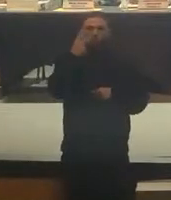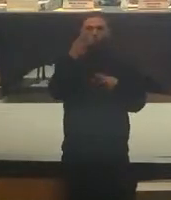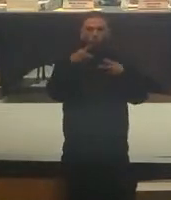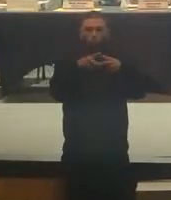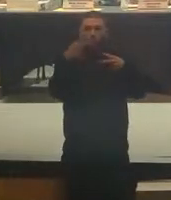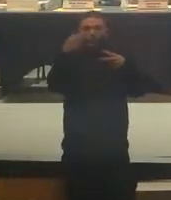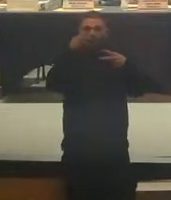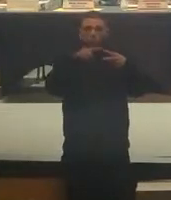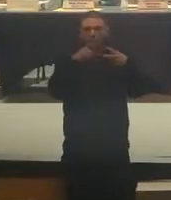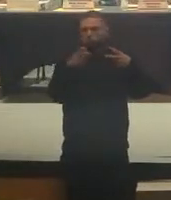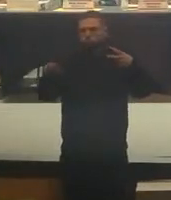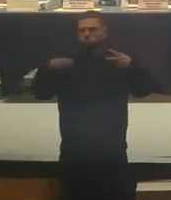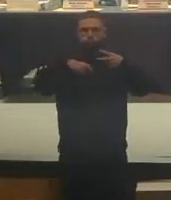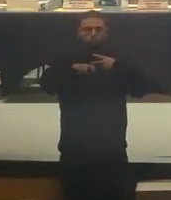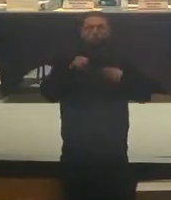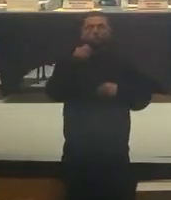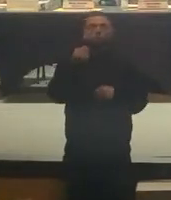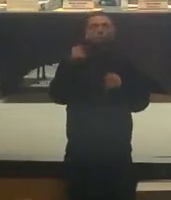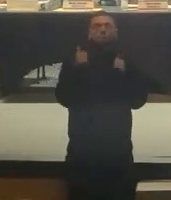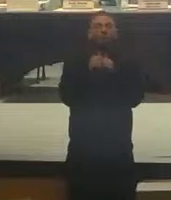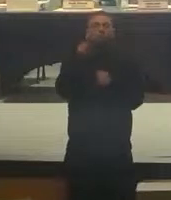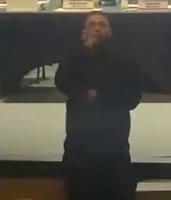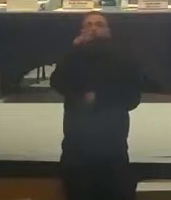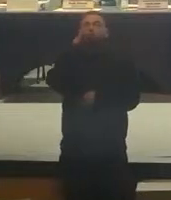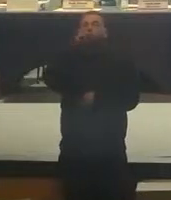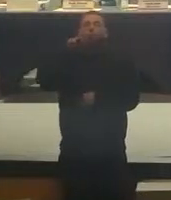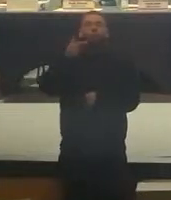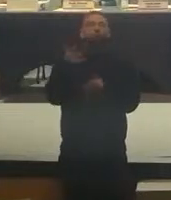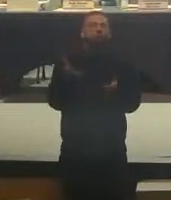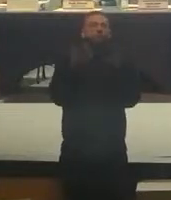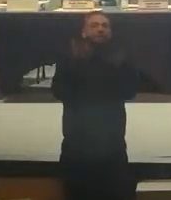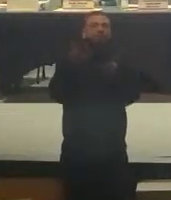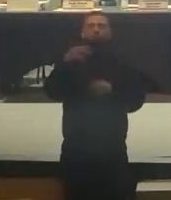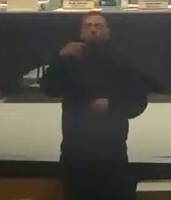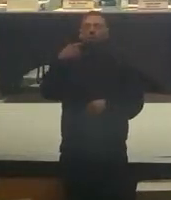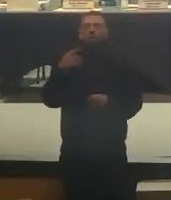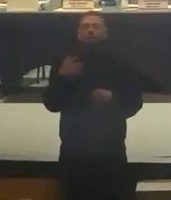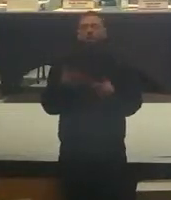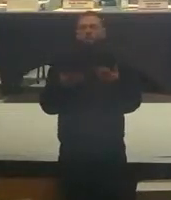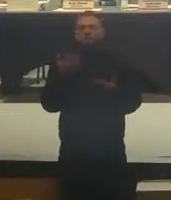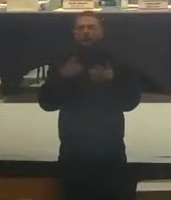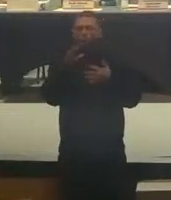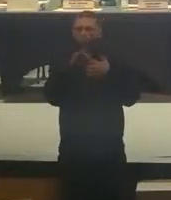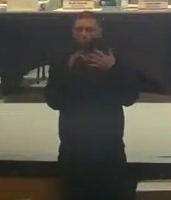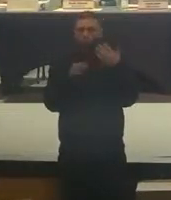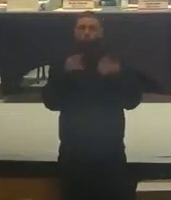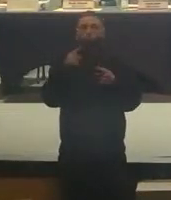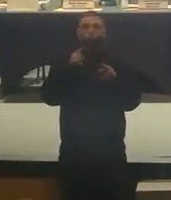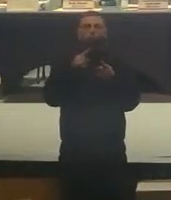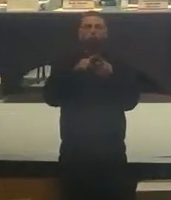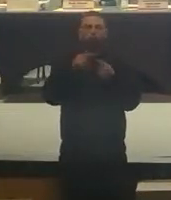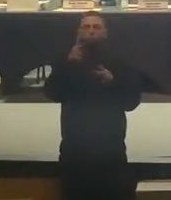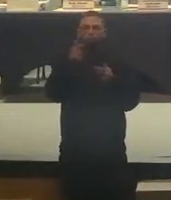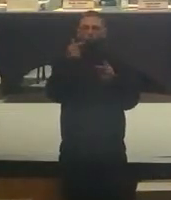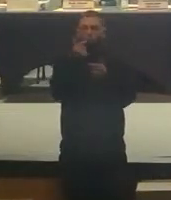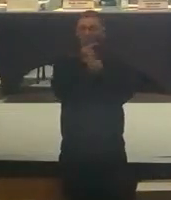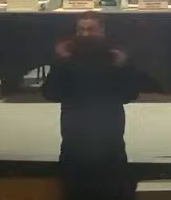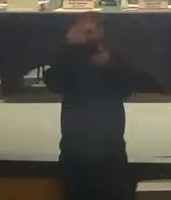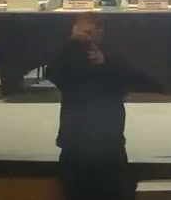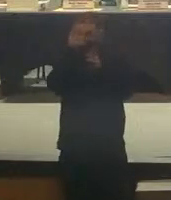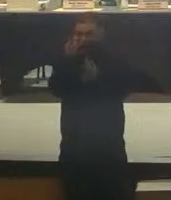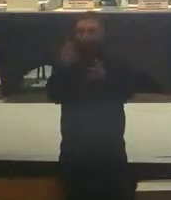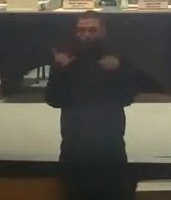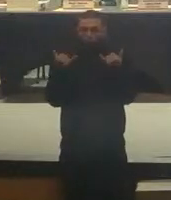Liberty High School. With the zoning recommendation, AZAC may choose to recommend grandfathering of currently enrolled students